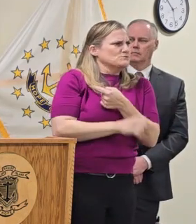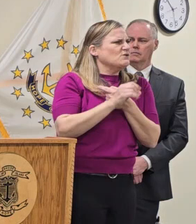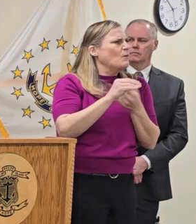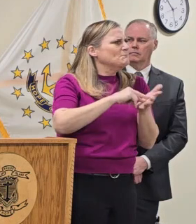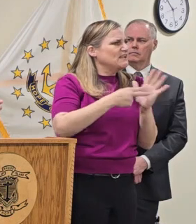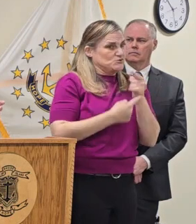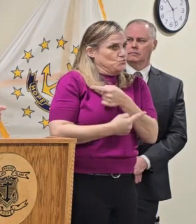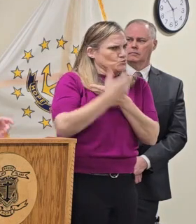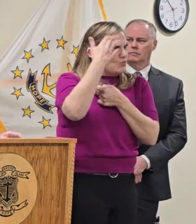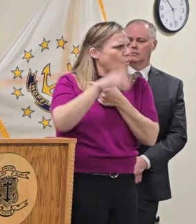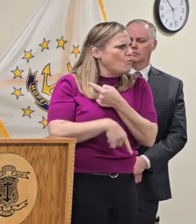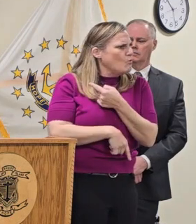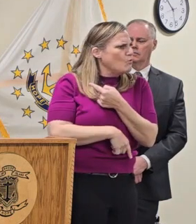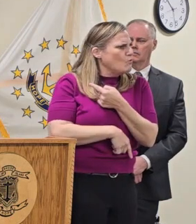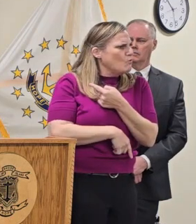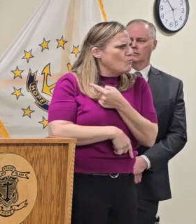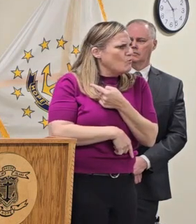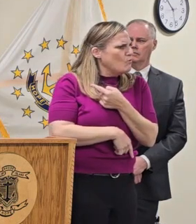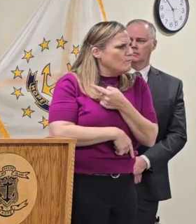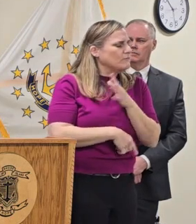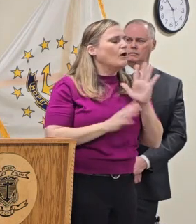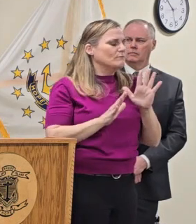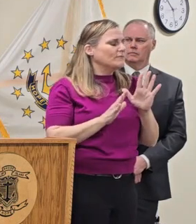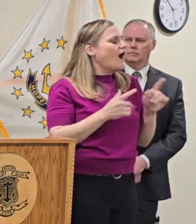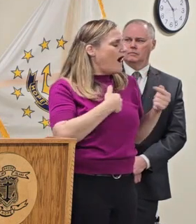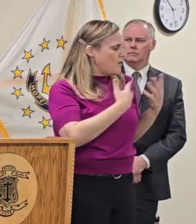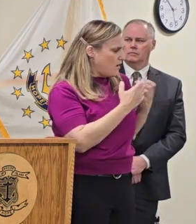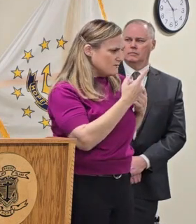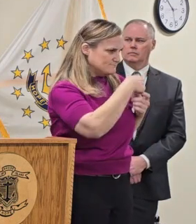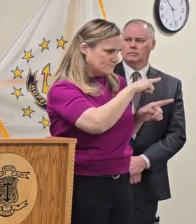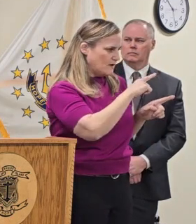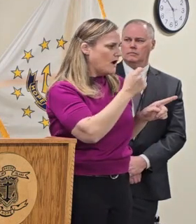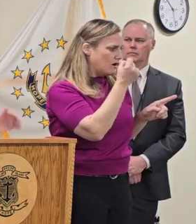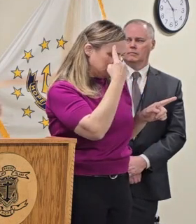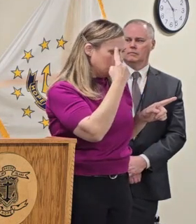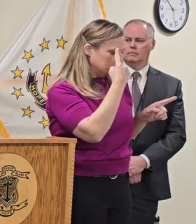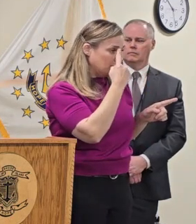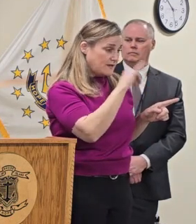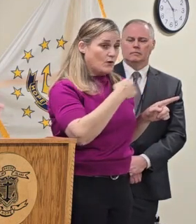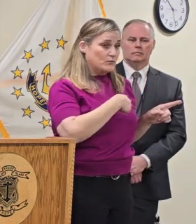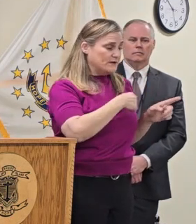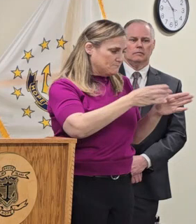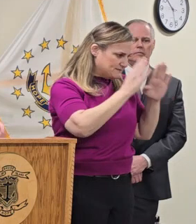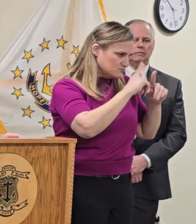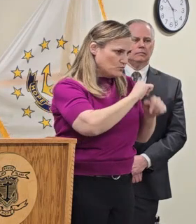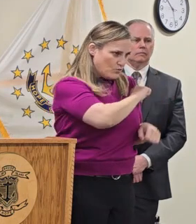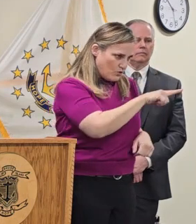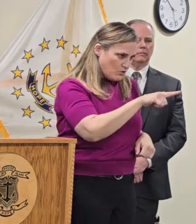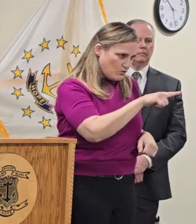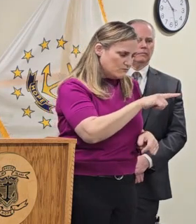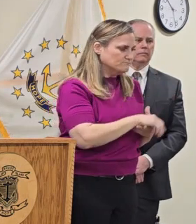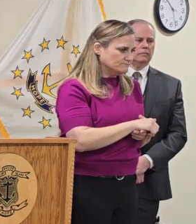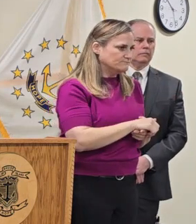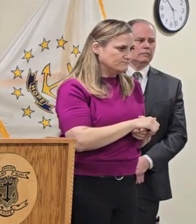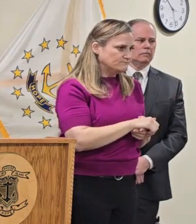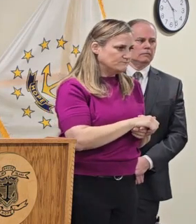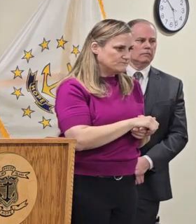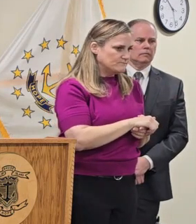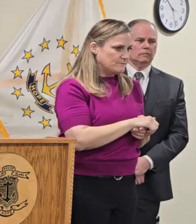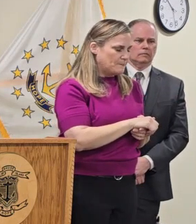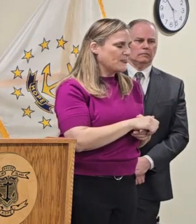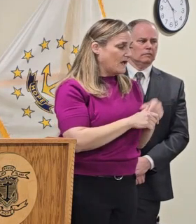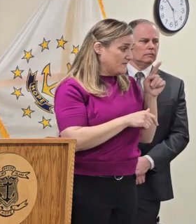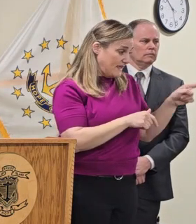I want them to make sure that they're paying attention to the 7-day-a-week strategy right now of demolishing the bridge and building a new one that outlasts our